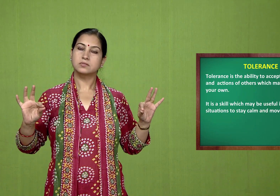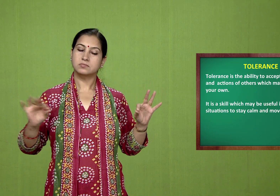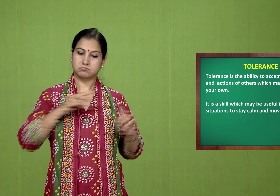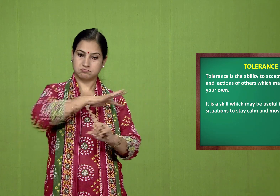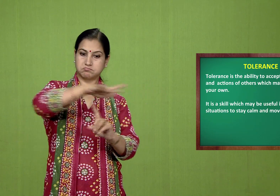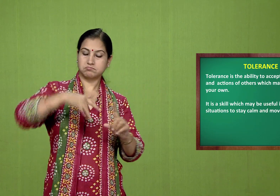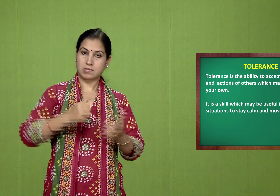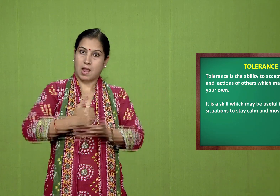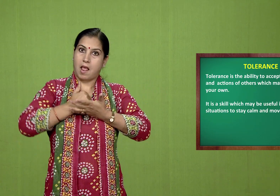society.